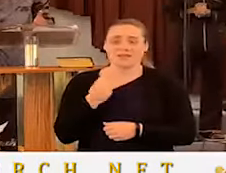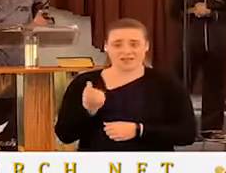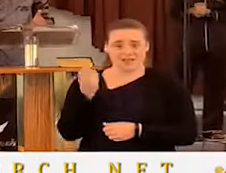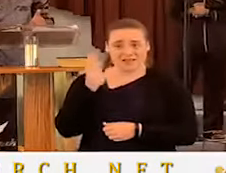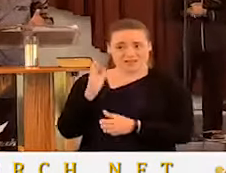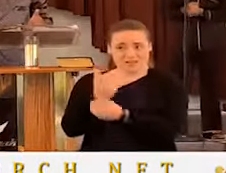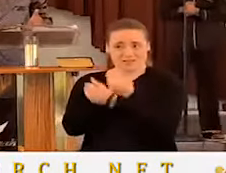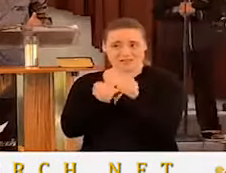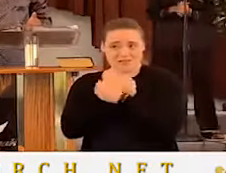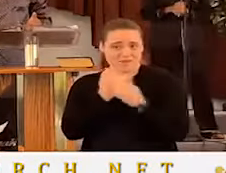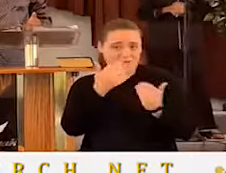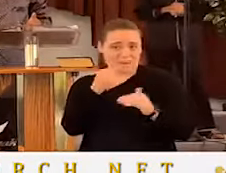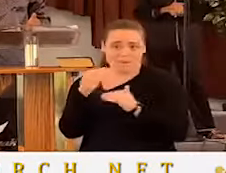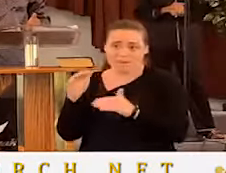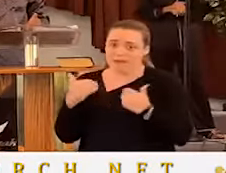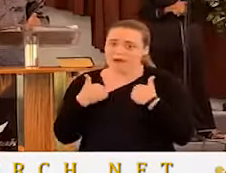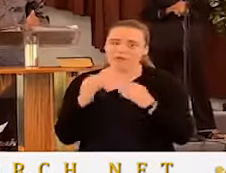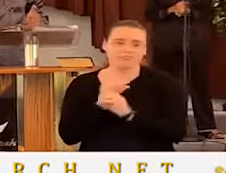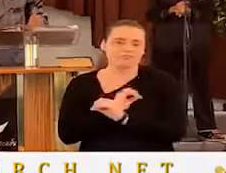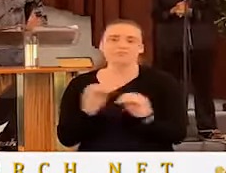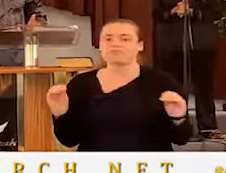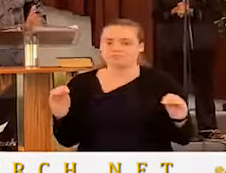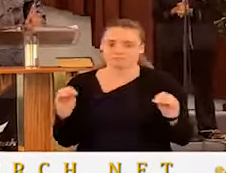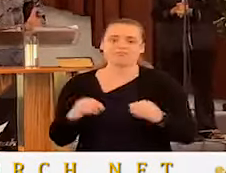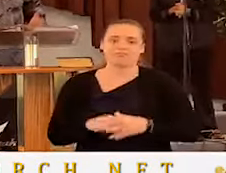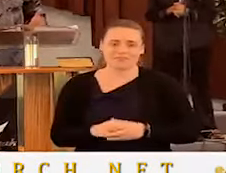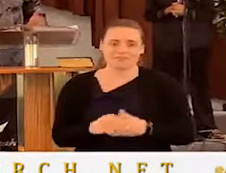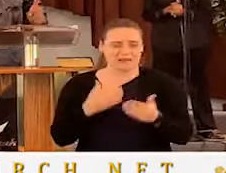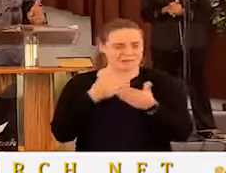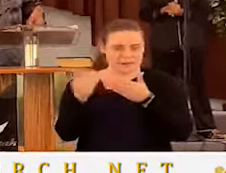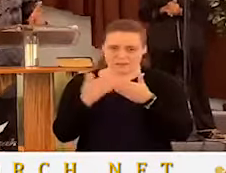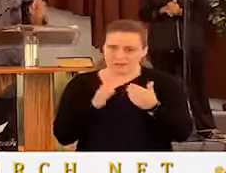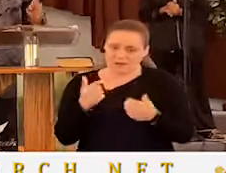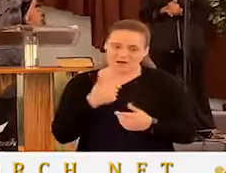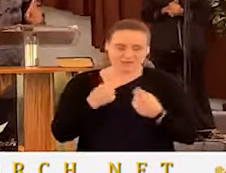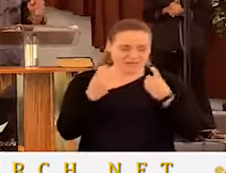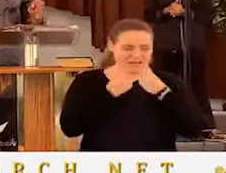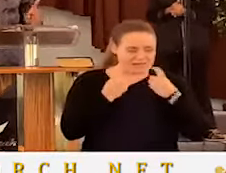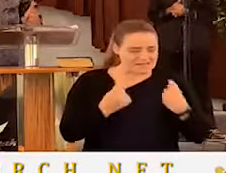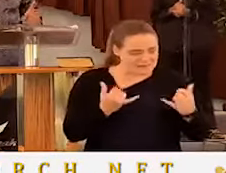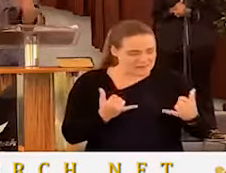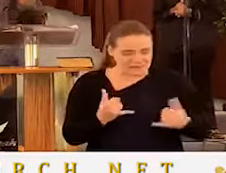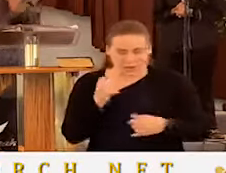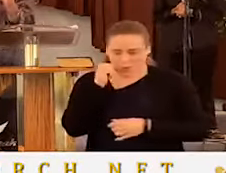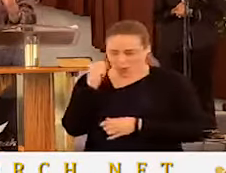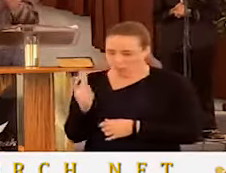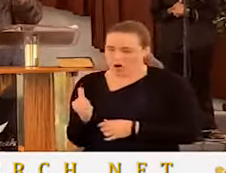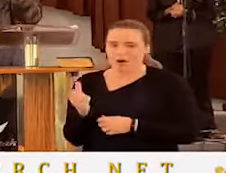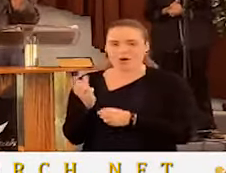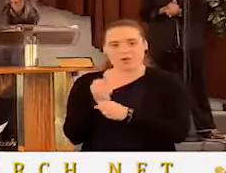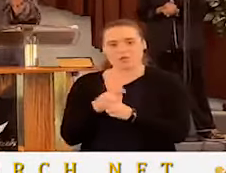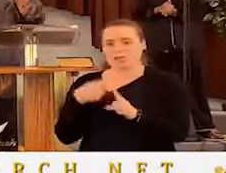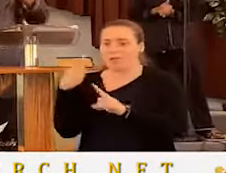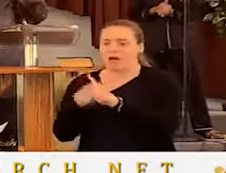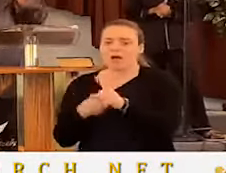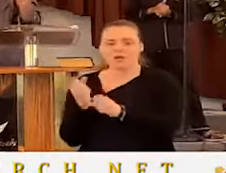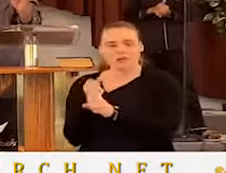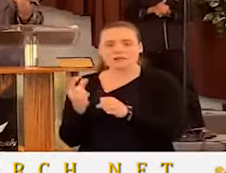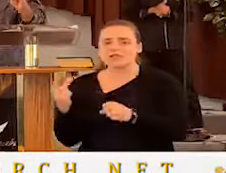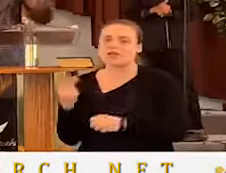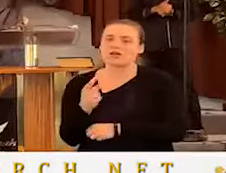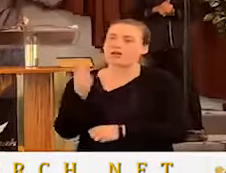Unconditionally. He loves me. No matter if I leave in sin today, tomorrow, next week, next month, next year, God